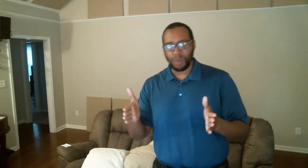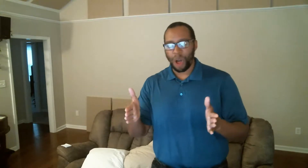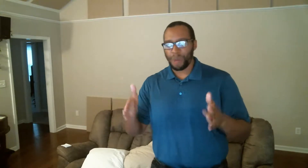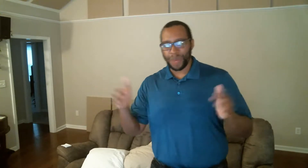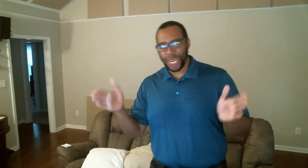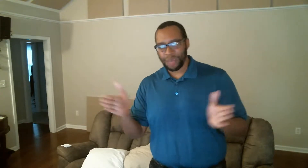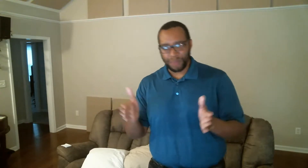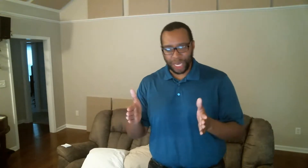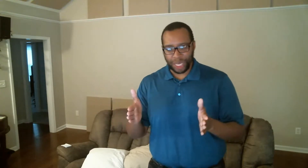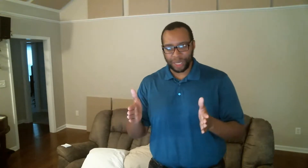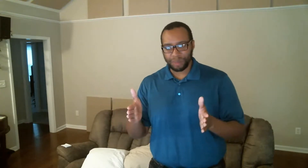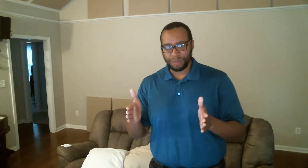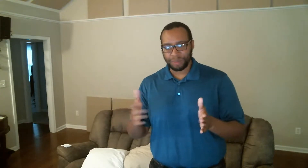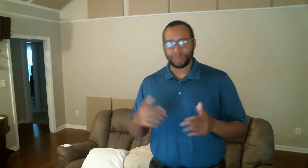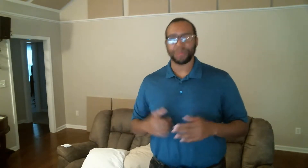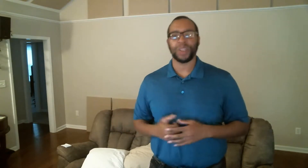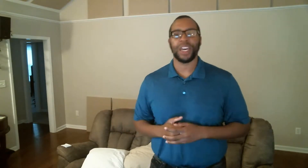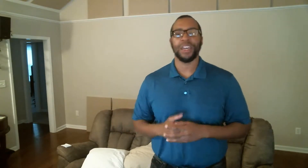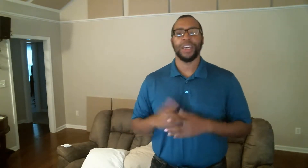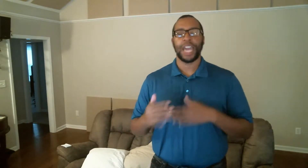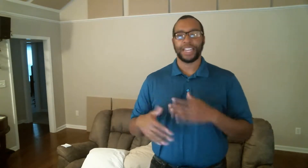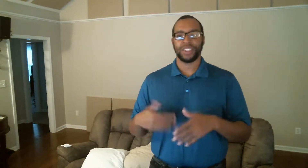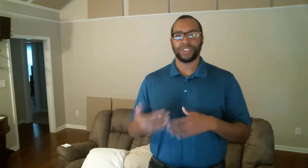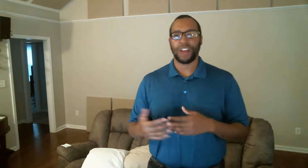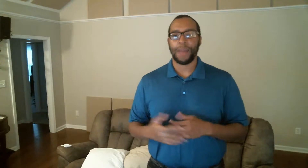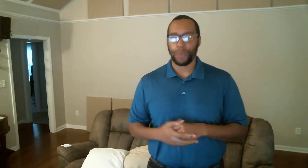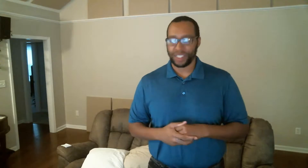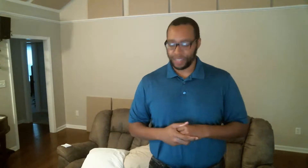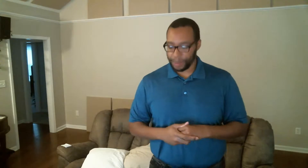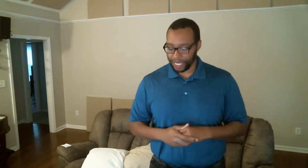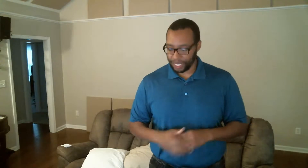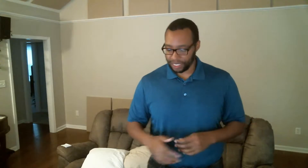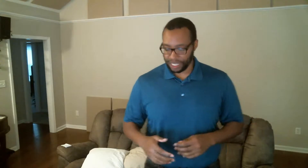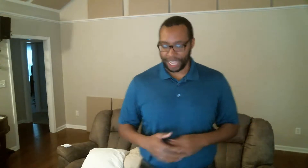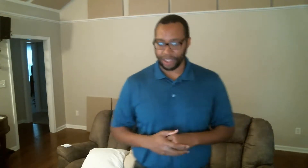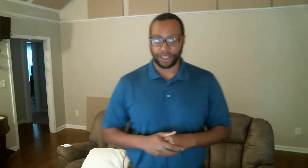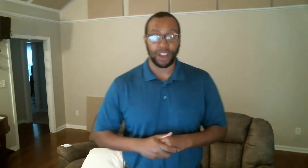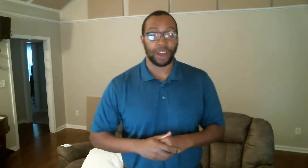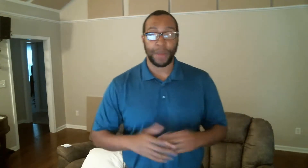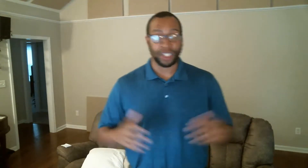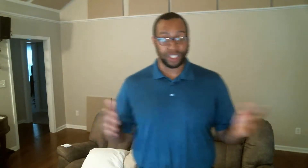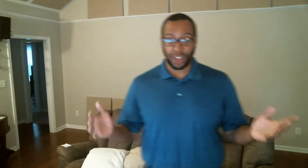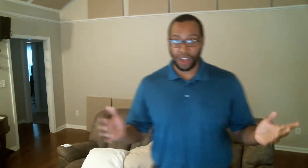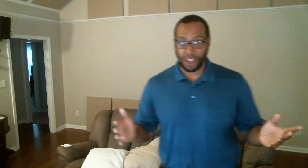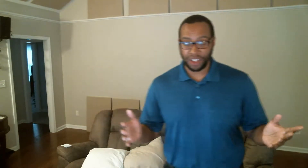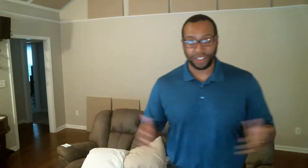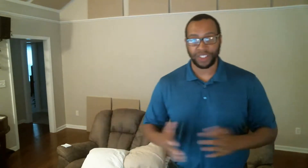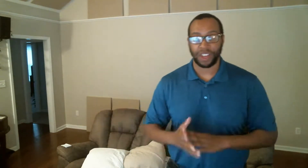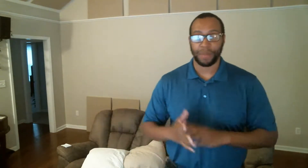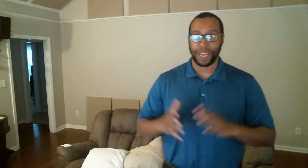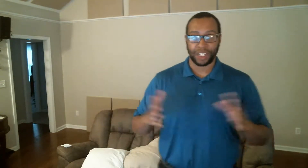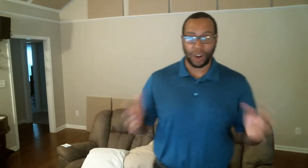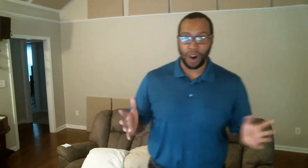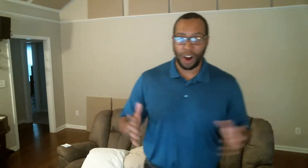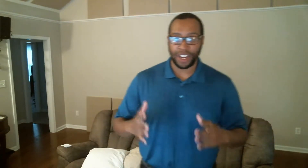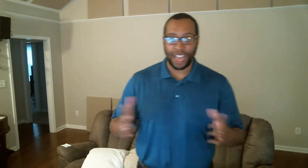Small, big, medium. Okay. And describe what something looks like. You can talk about your dog. You can talk about a car, your